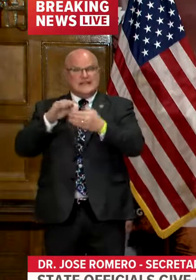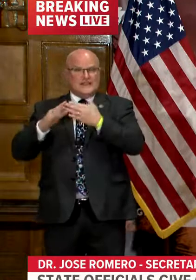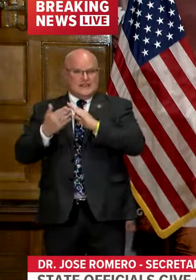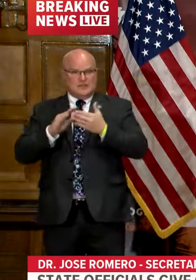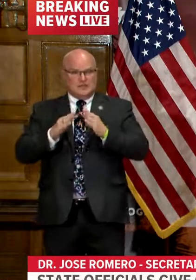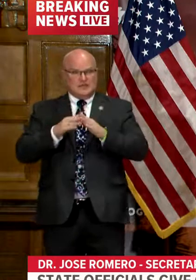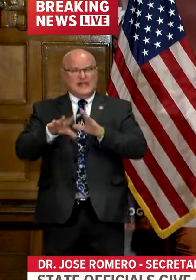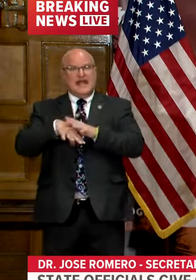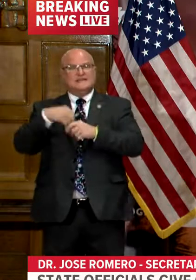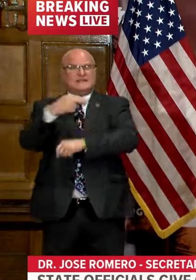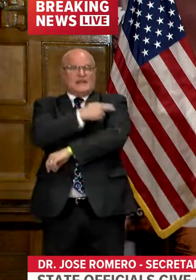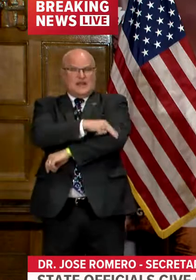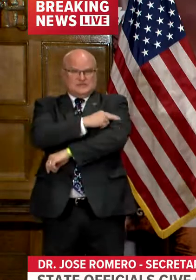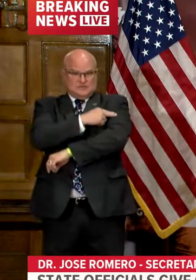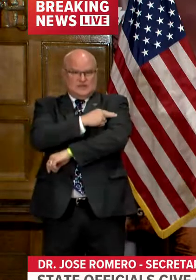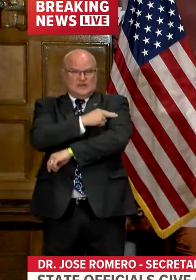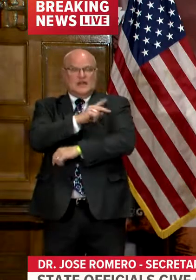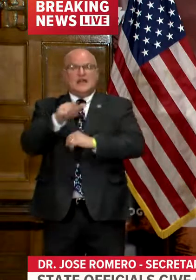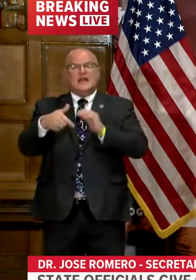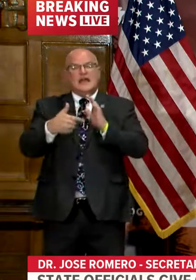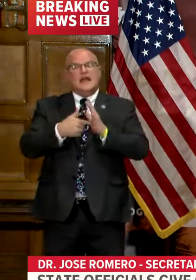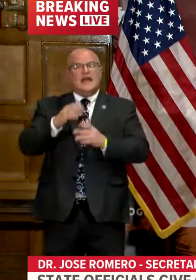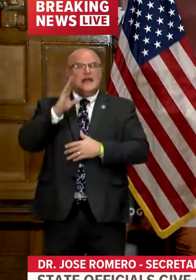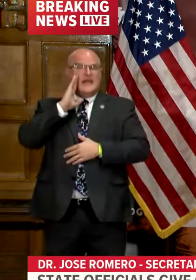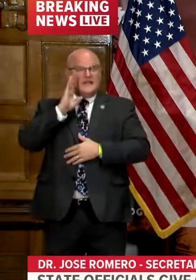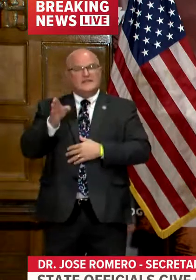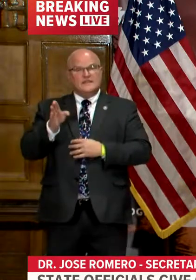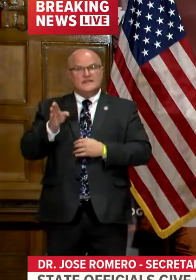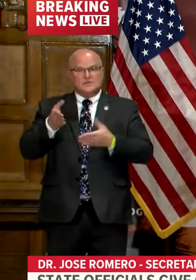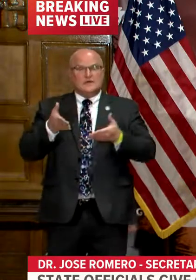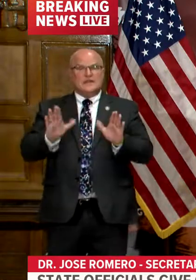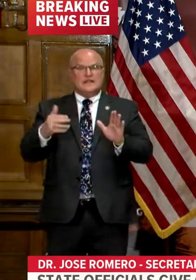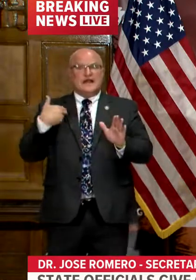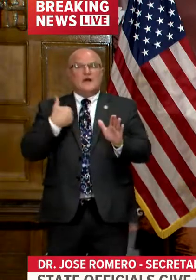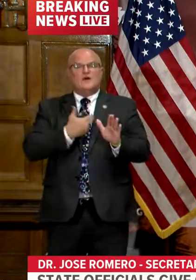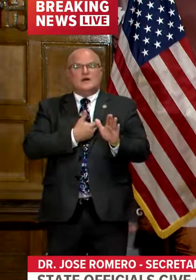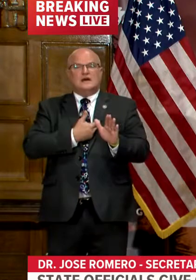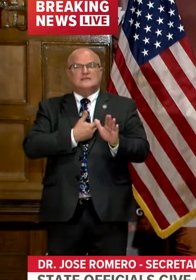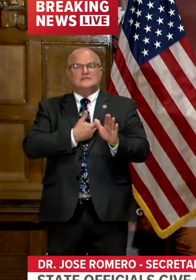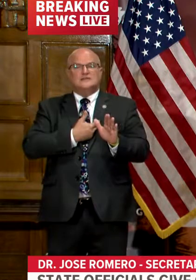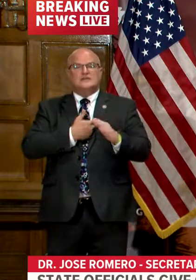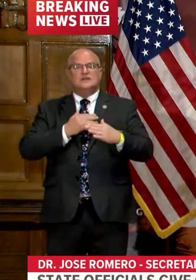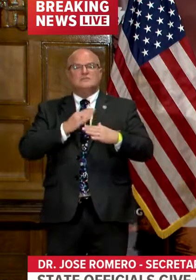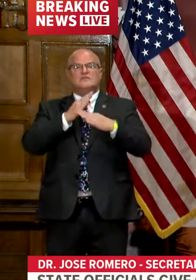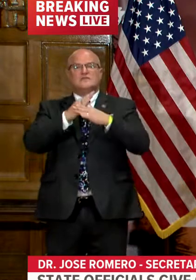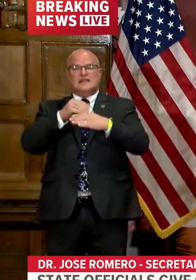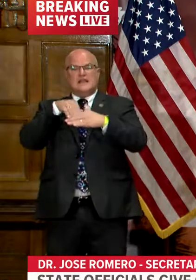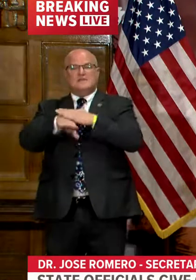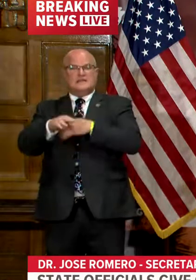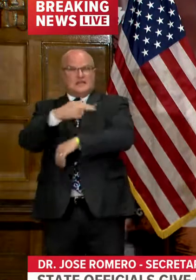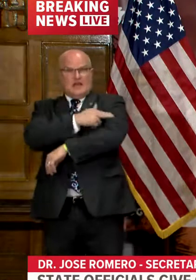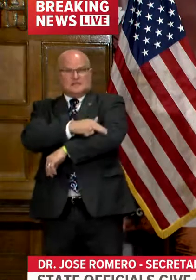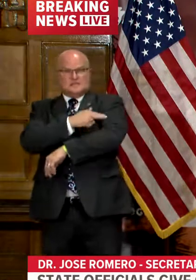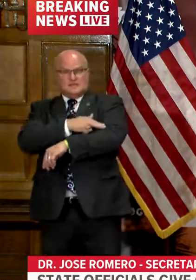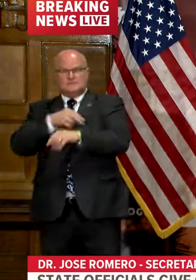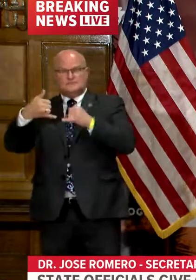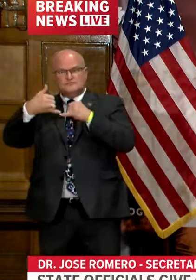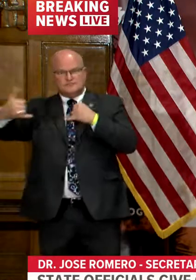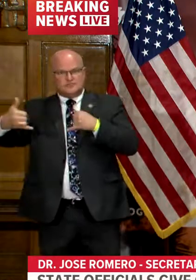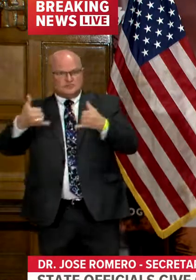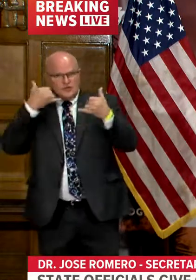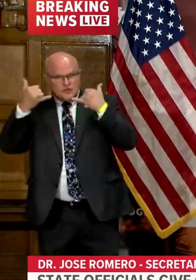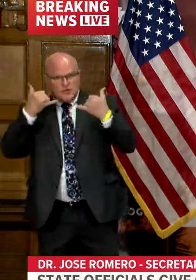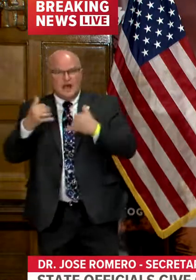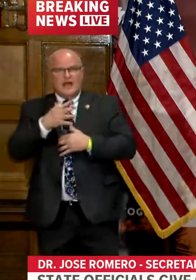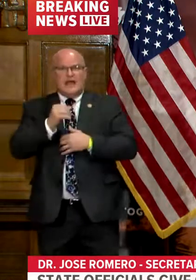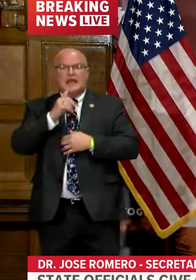community outside of the hospital. And this will allow us to prevent admission to the hospital and